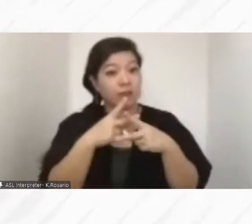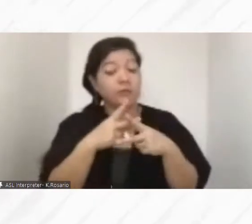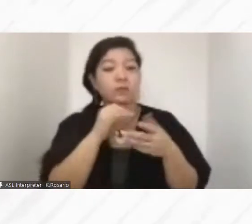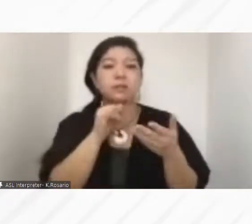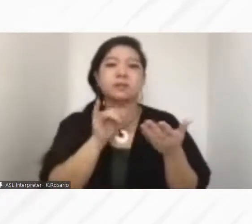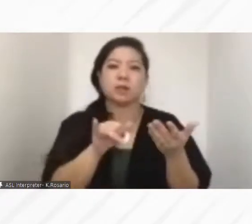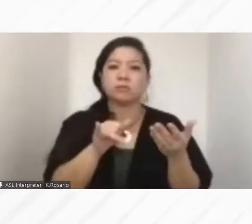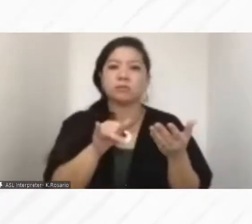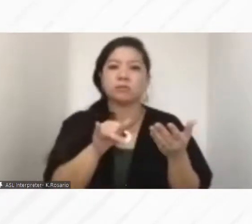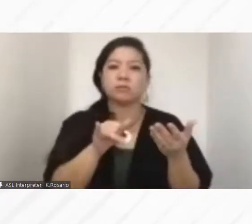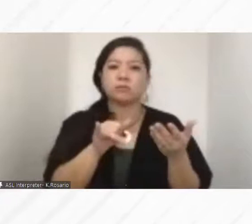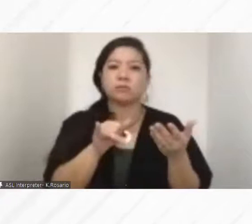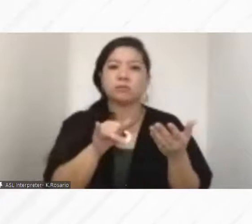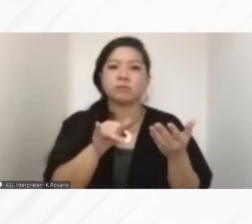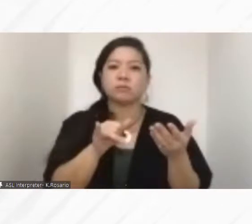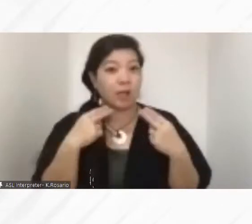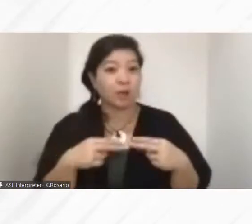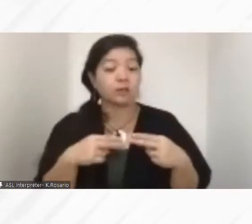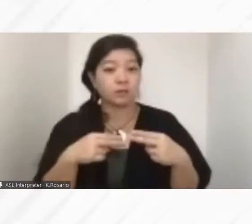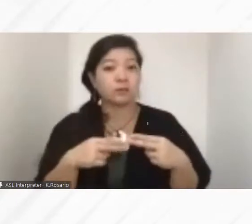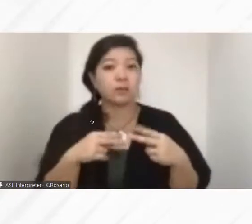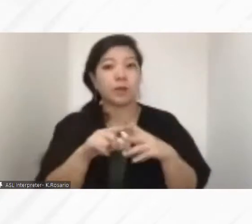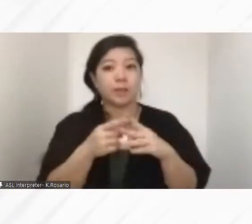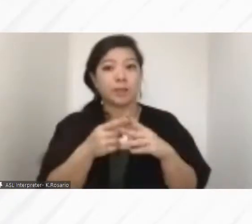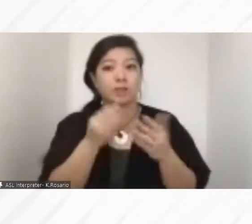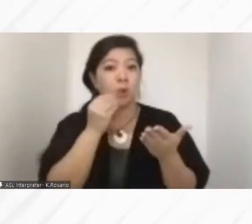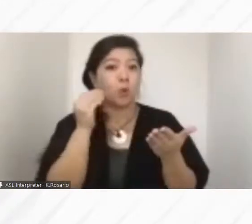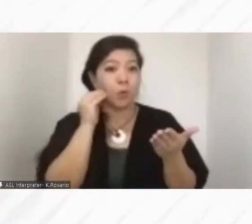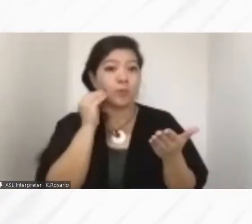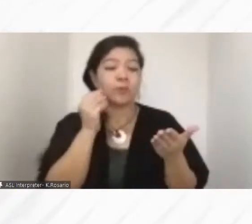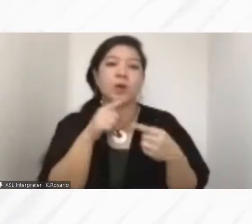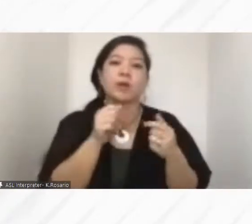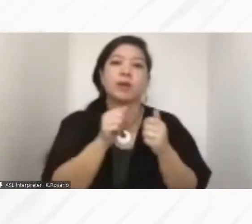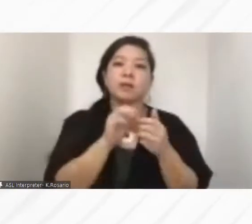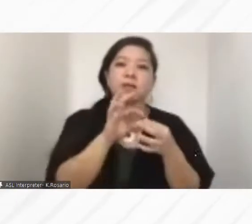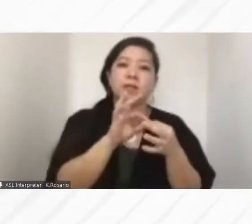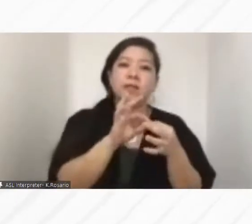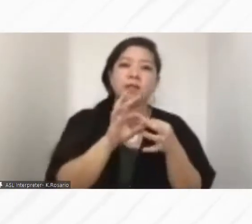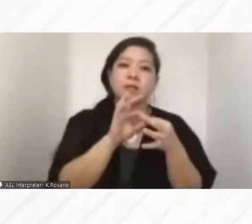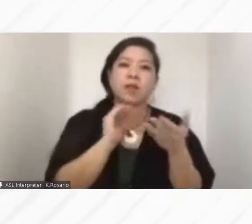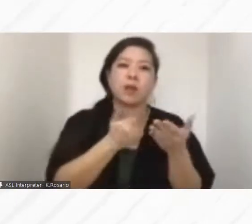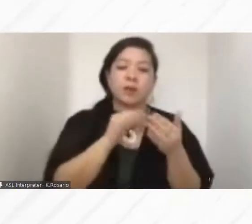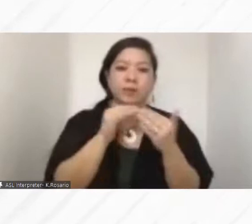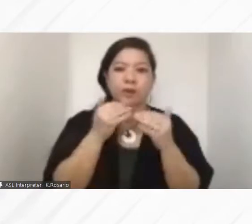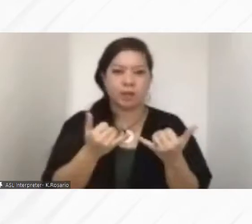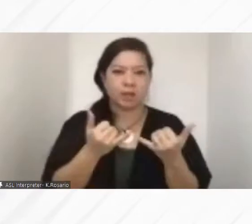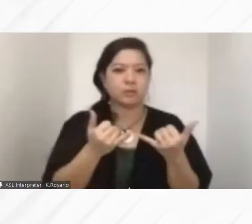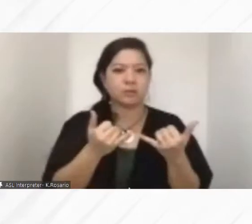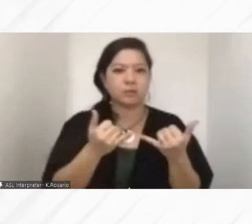downstream, we know that health actually begins at home and within our communities. In a vicious